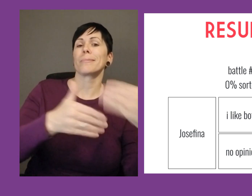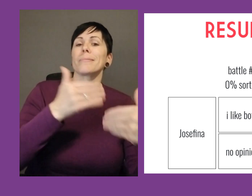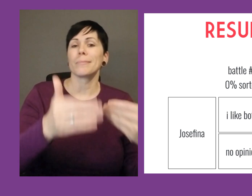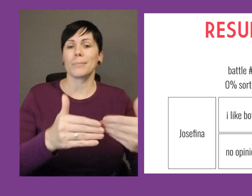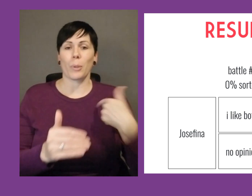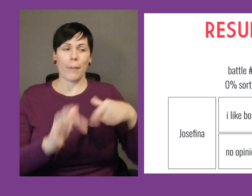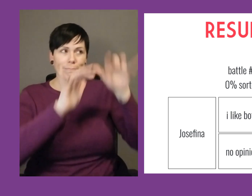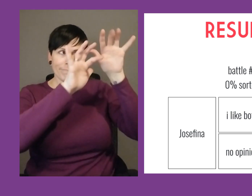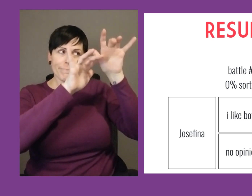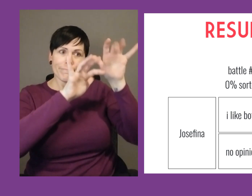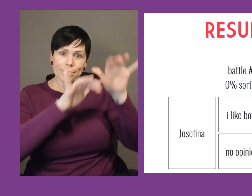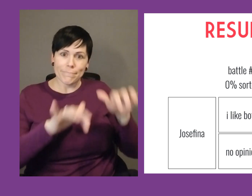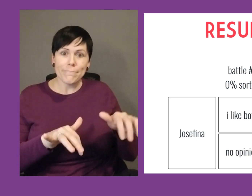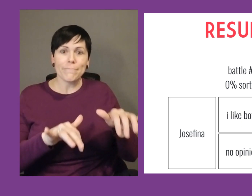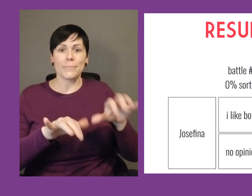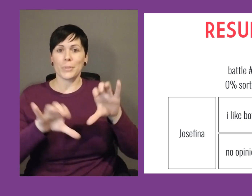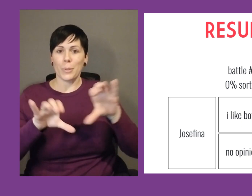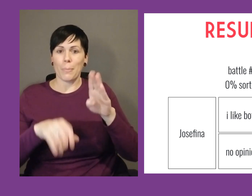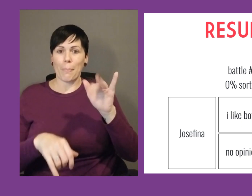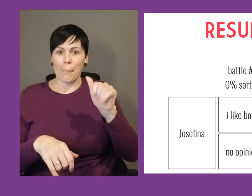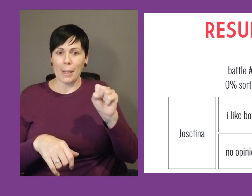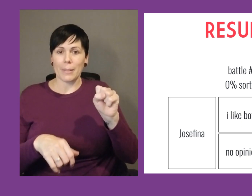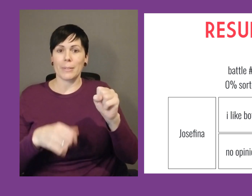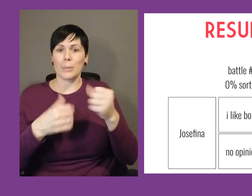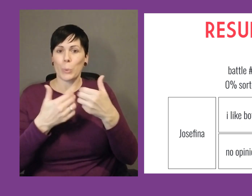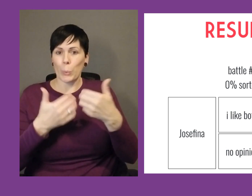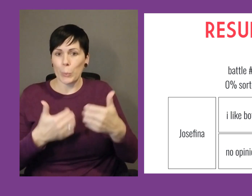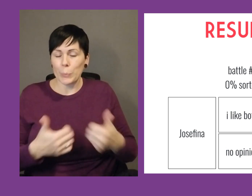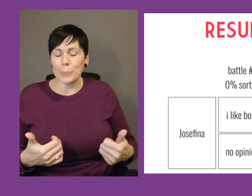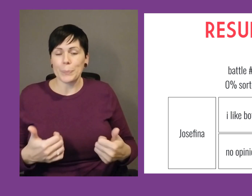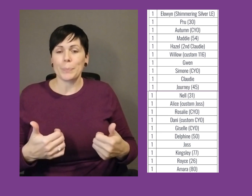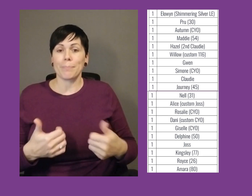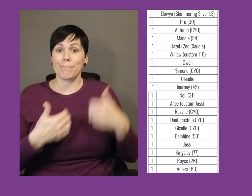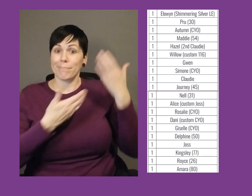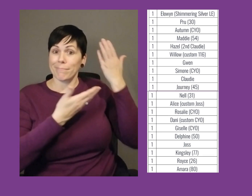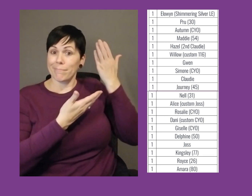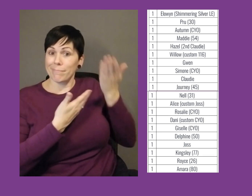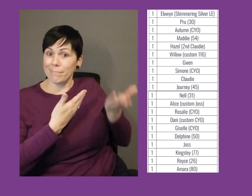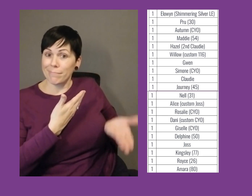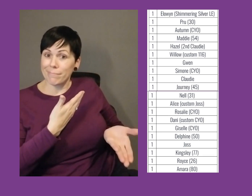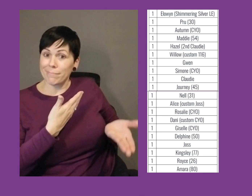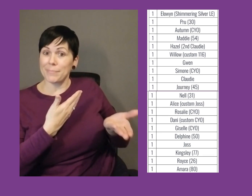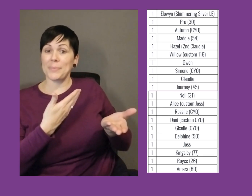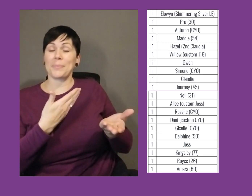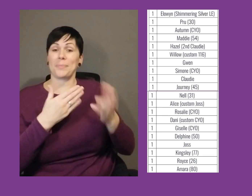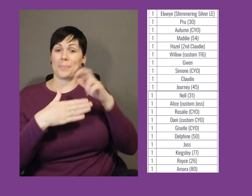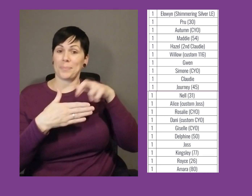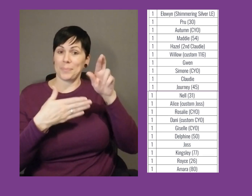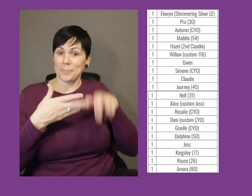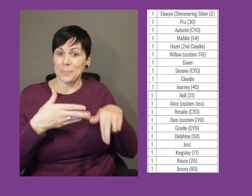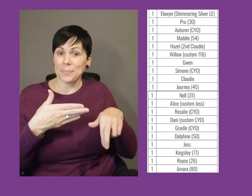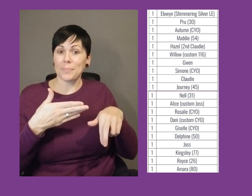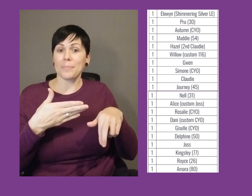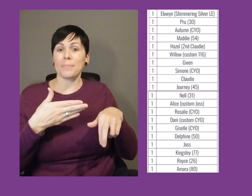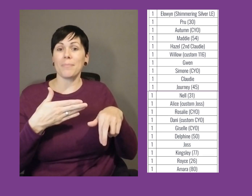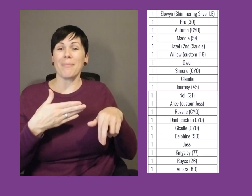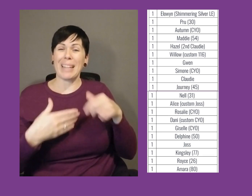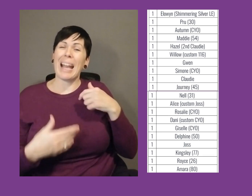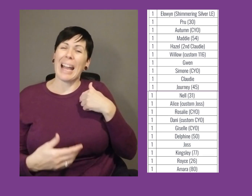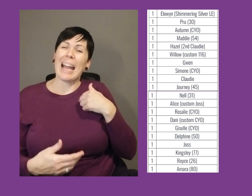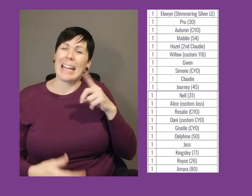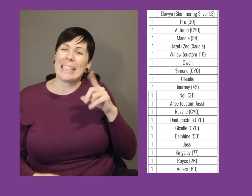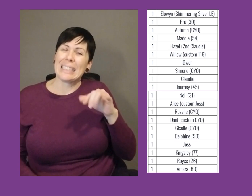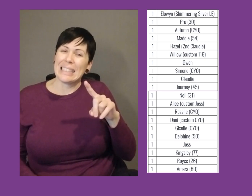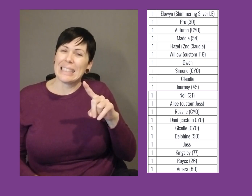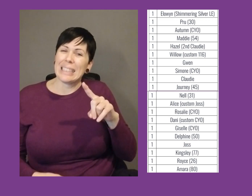of the dolls and did the bias sorter, and here are the results. And I did end up putting no opinion,